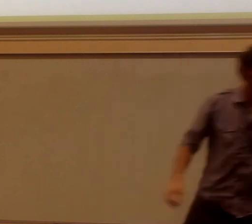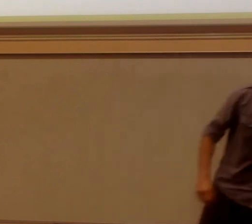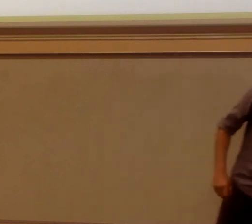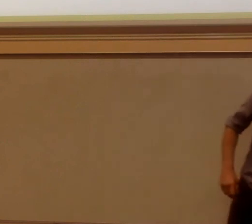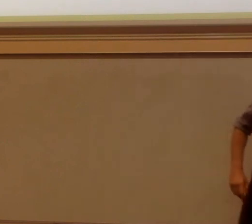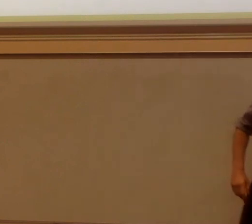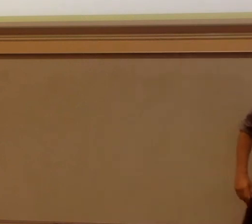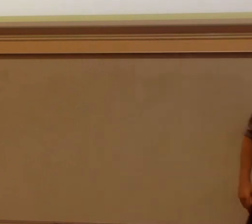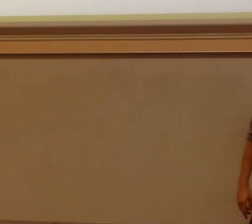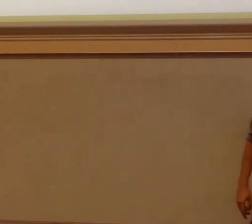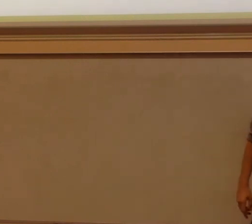through to the hearing person.